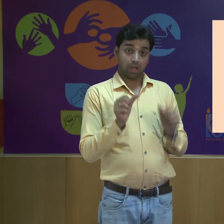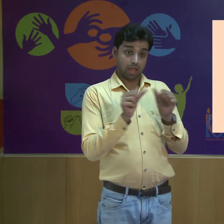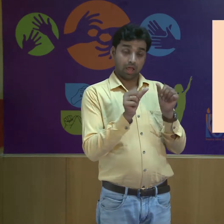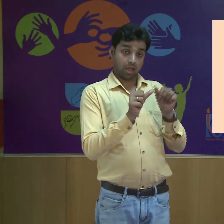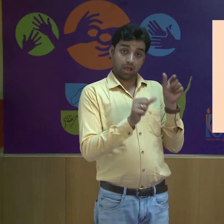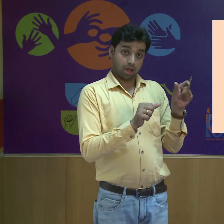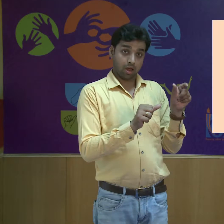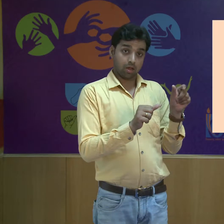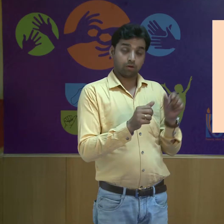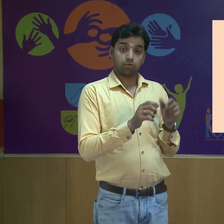Anuloma Vivaha.